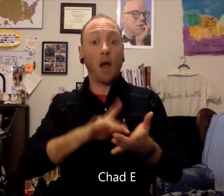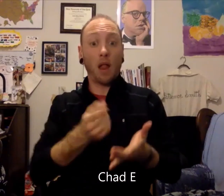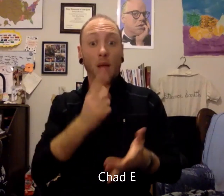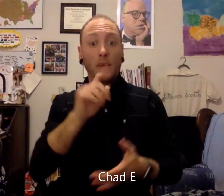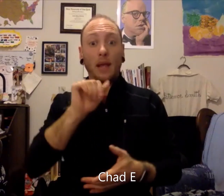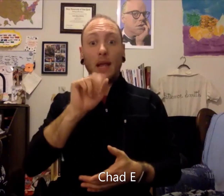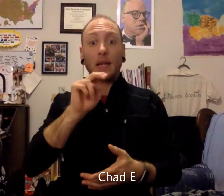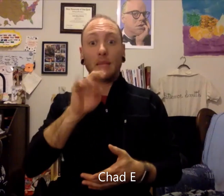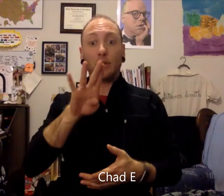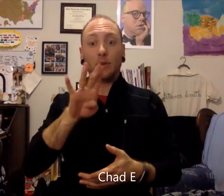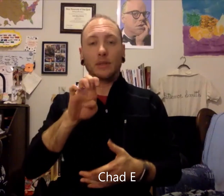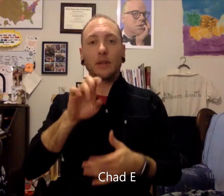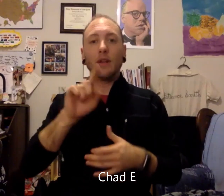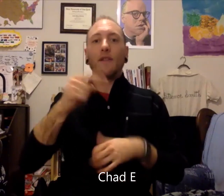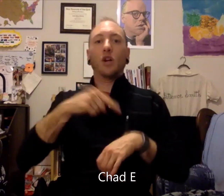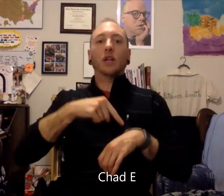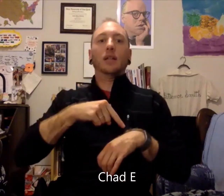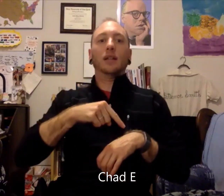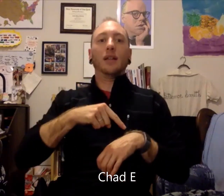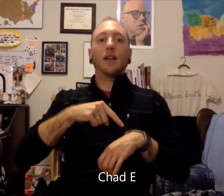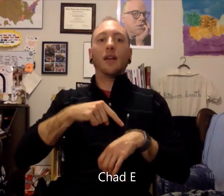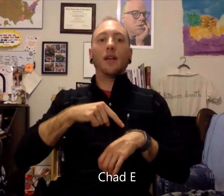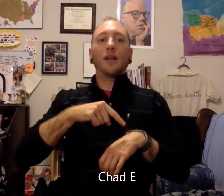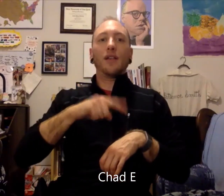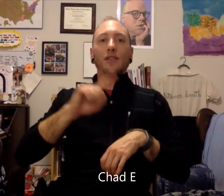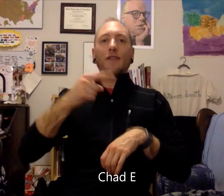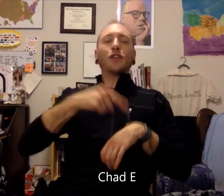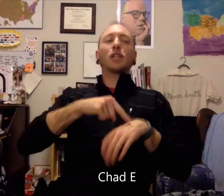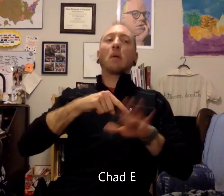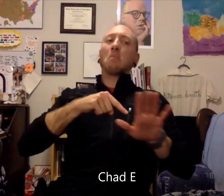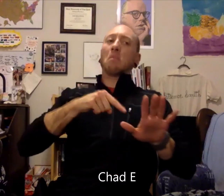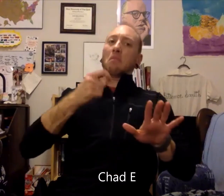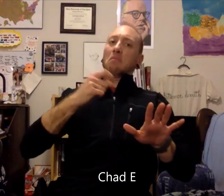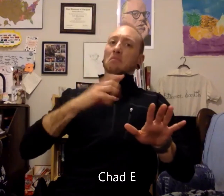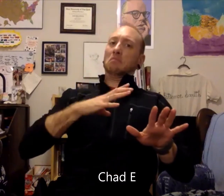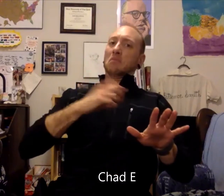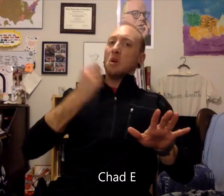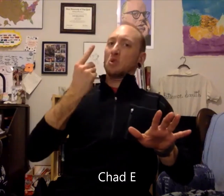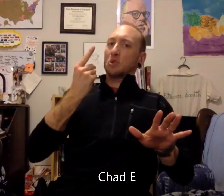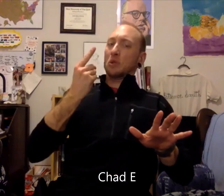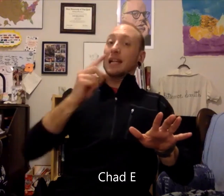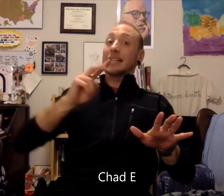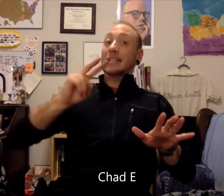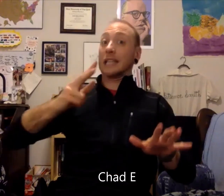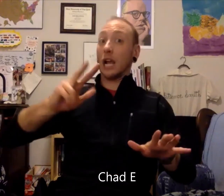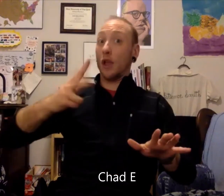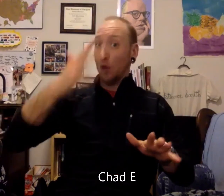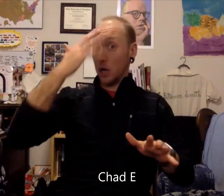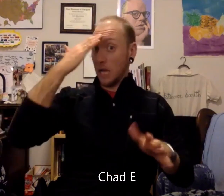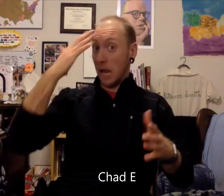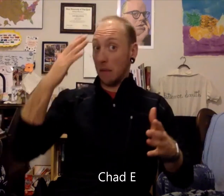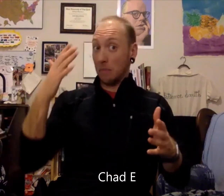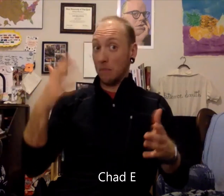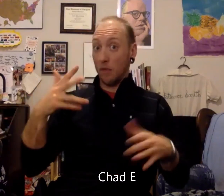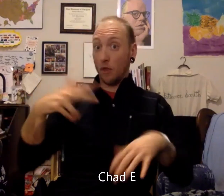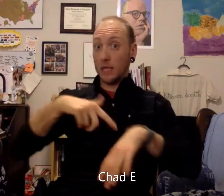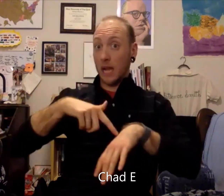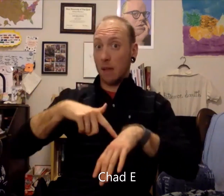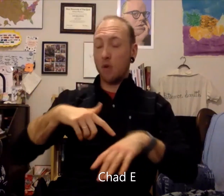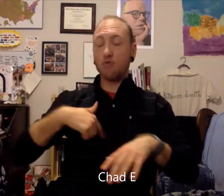was the second and third time knowing exactly what was going to happen to me when I drank on Antabuse. And the last time it was really bad, and I thought,